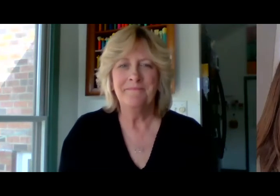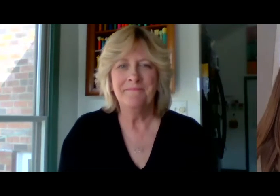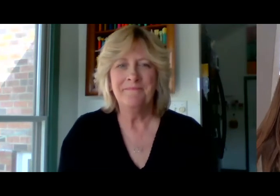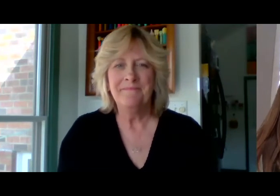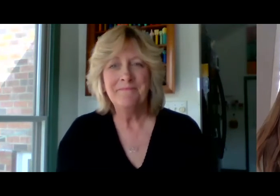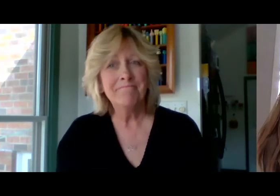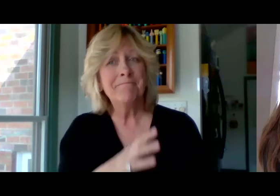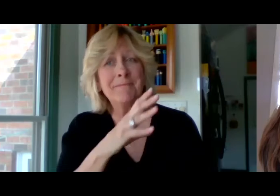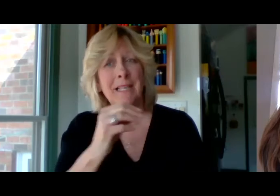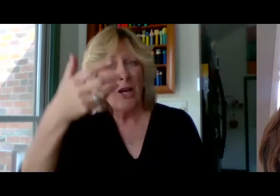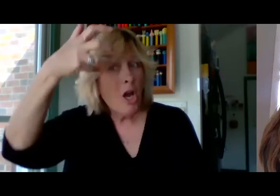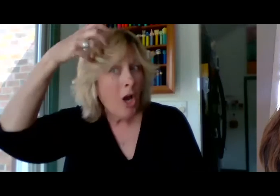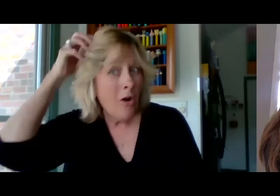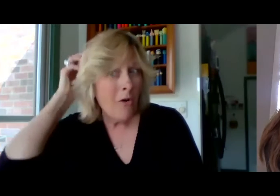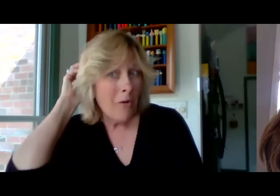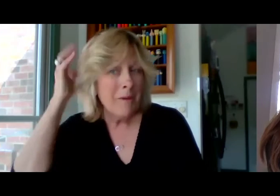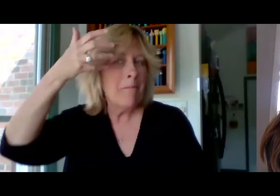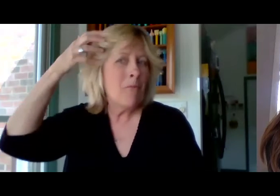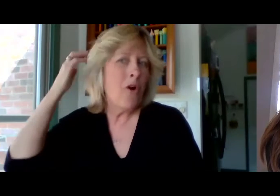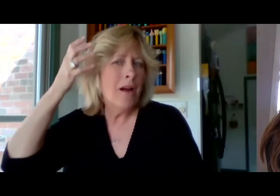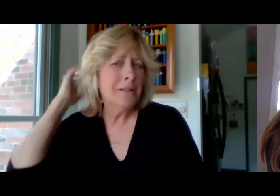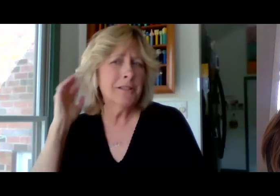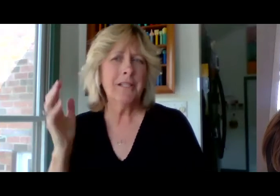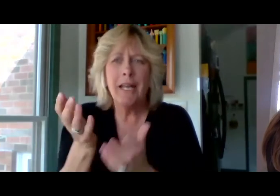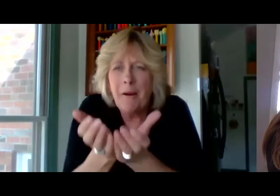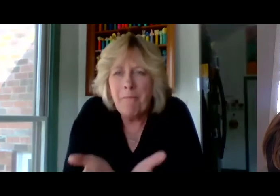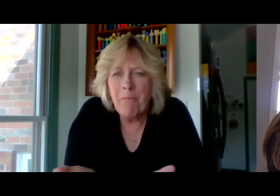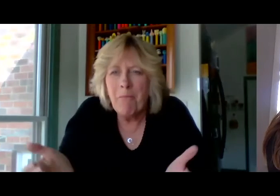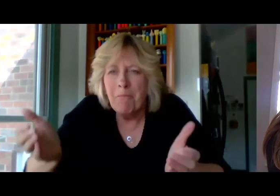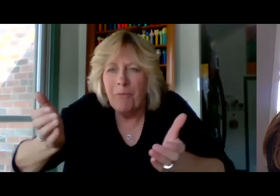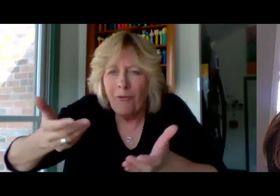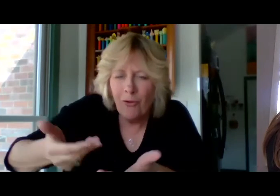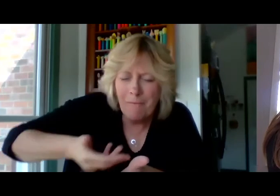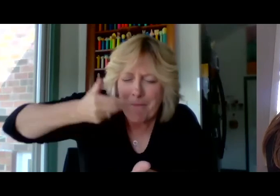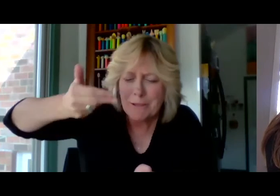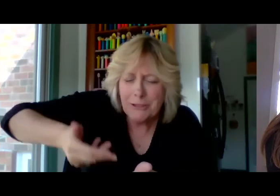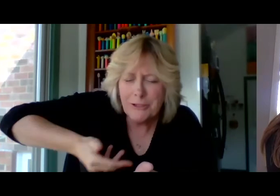and a comb and a brush and a bowl full of mush